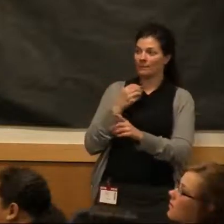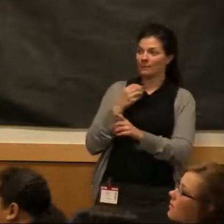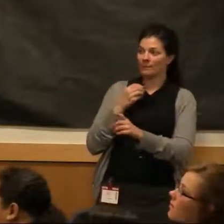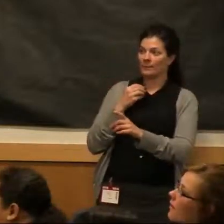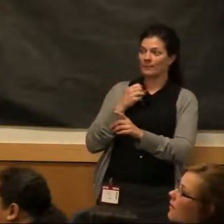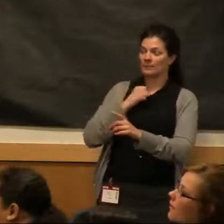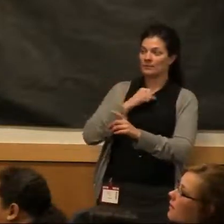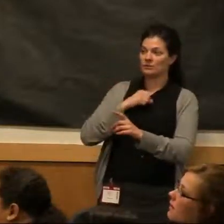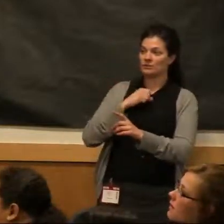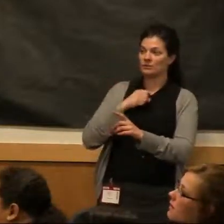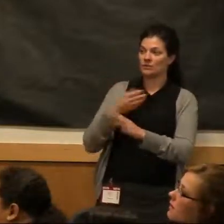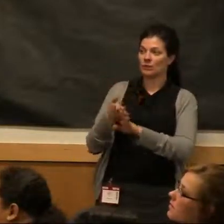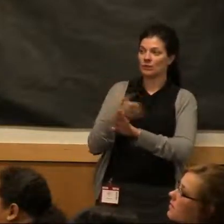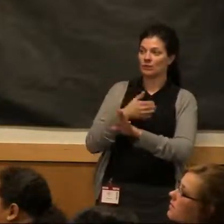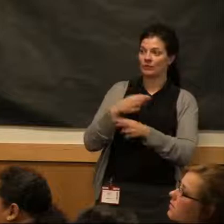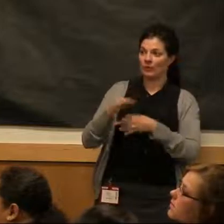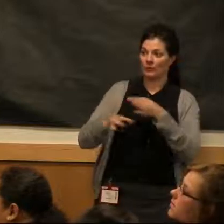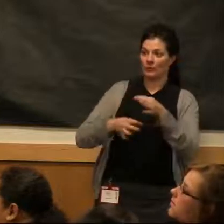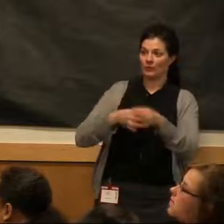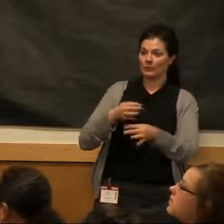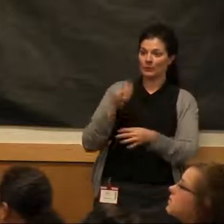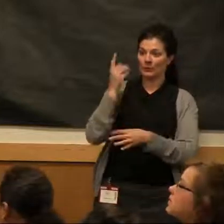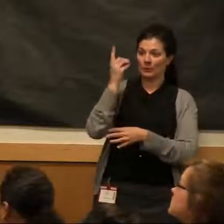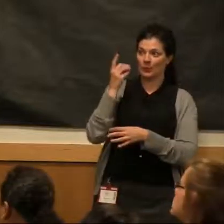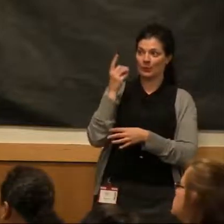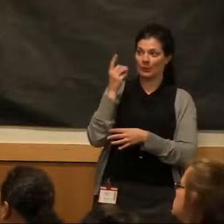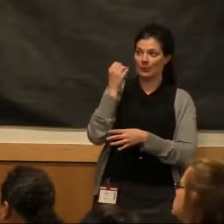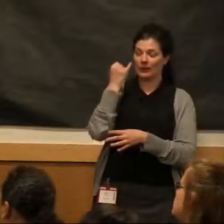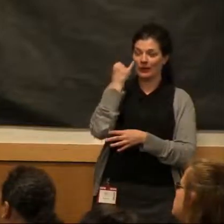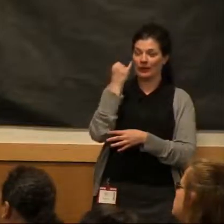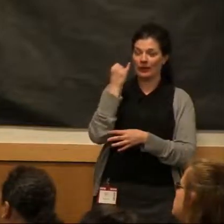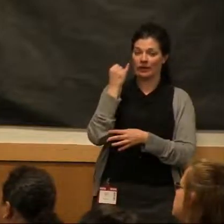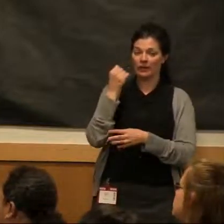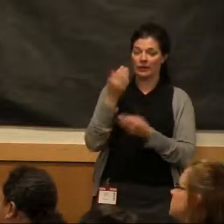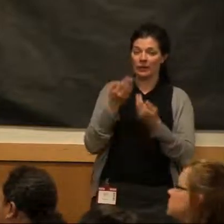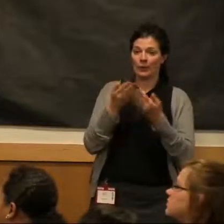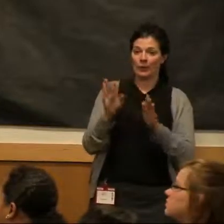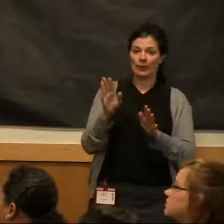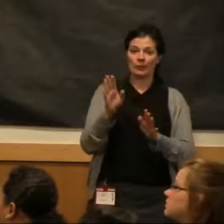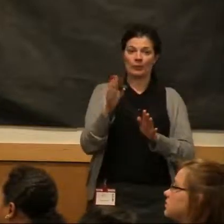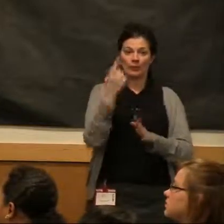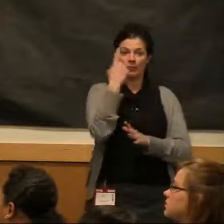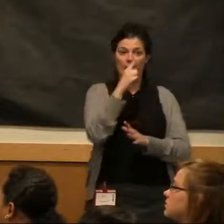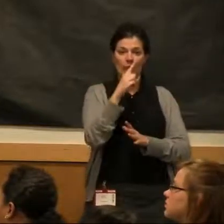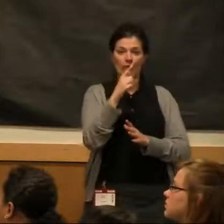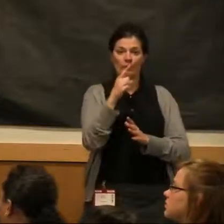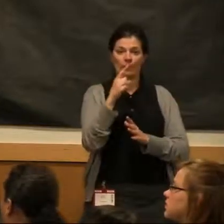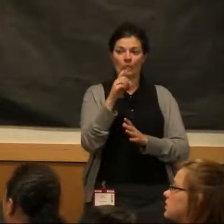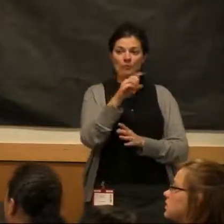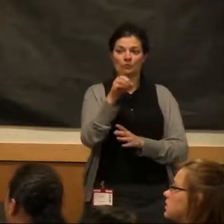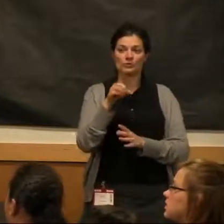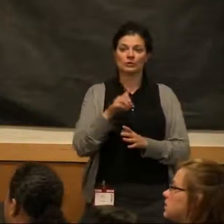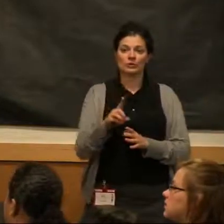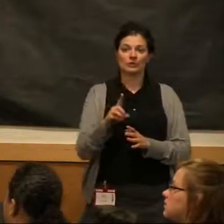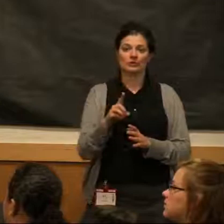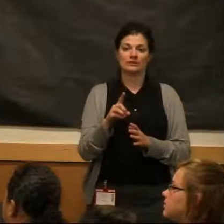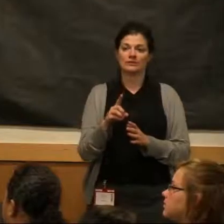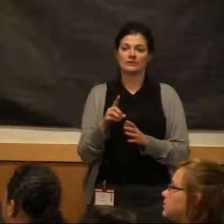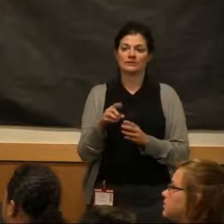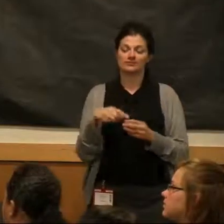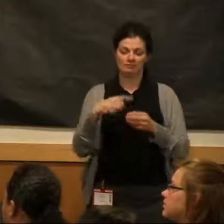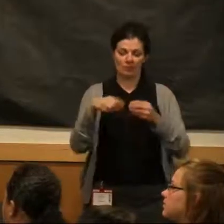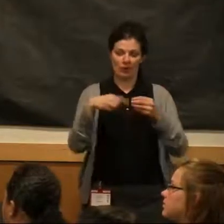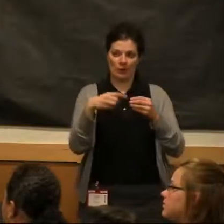Before we switch, Yes. I'm wondering if we open, since you have the For mic, for questions? any Okay. questions regarding residential You got it. Or living on